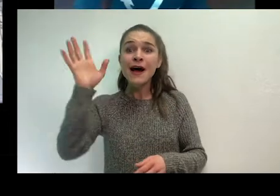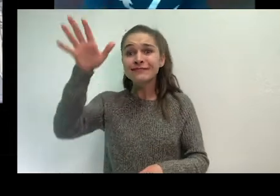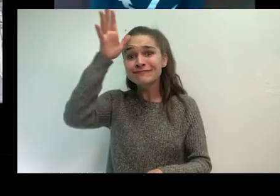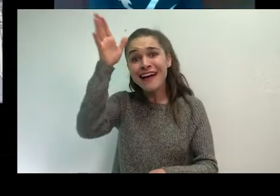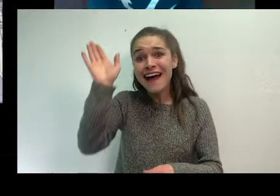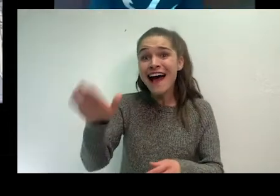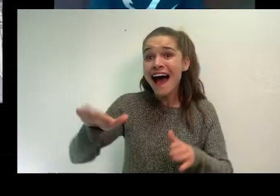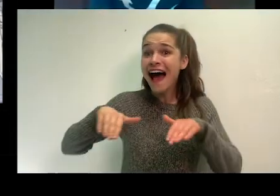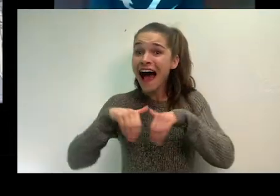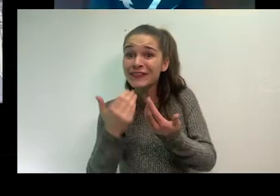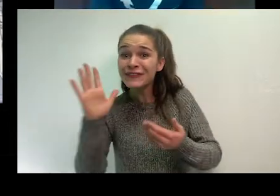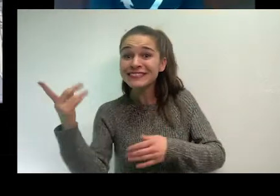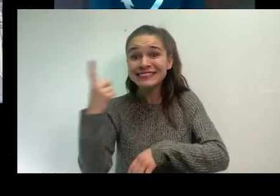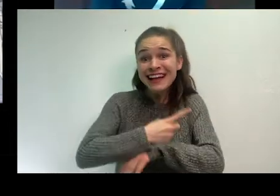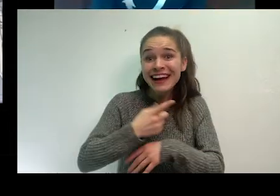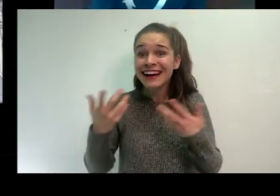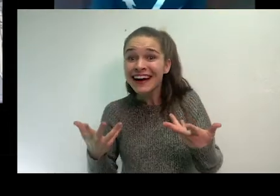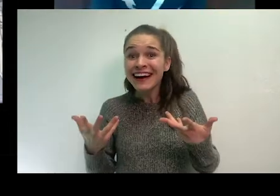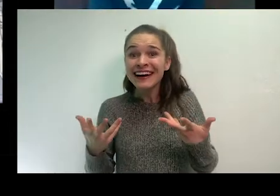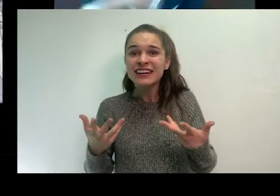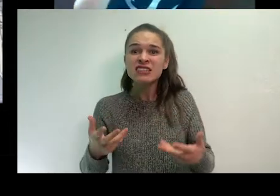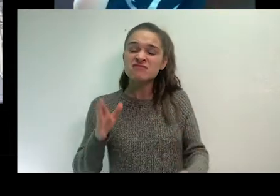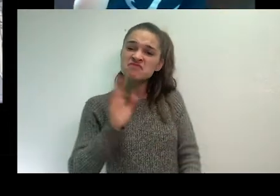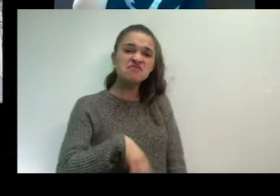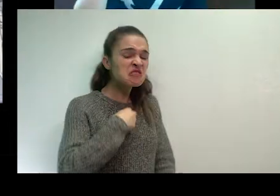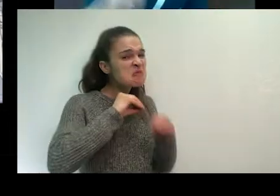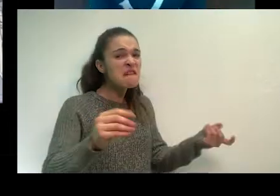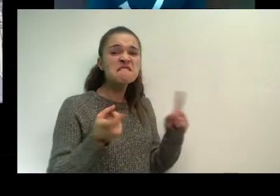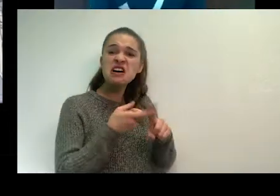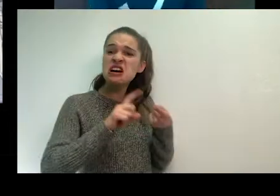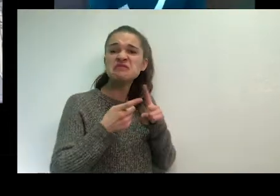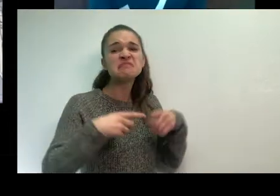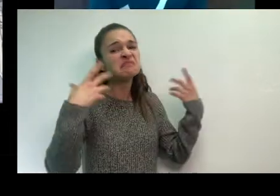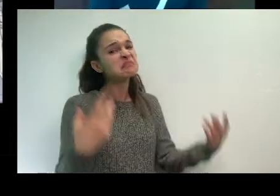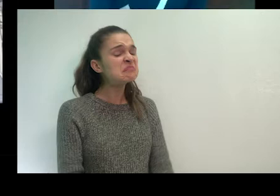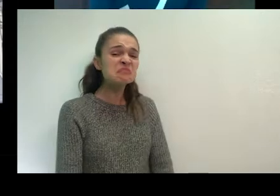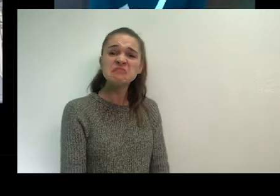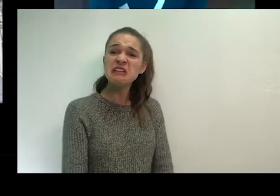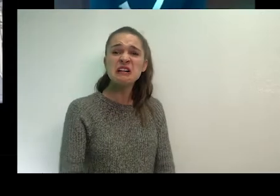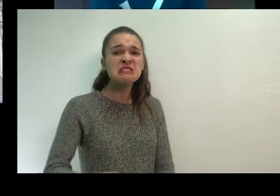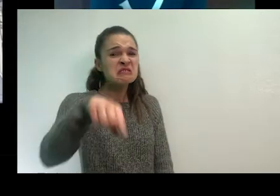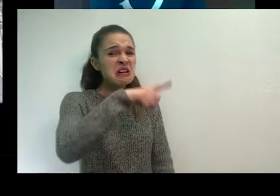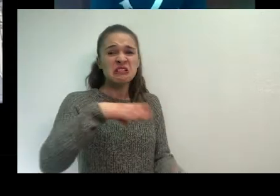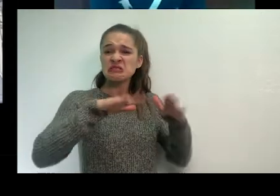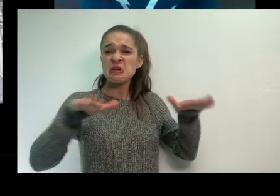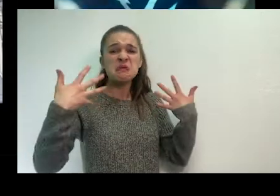school. I didn't make any friends, Penelope cried. None of the children wanted to play with me.